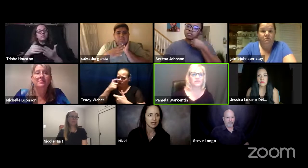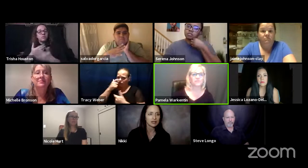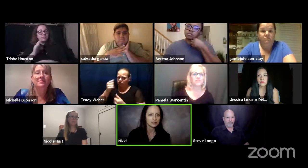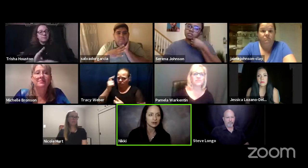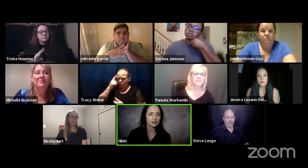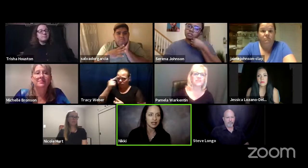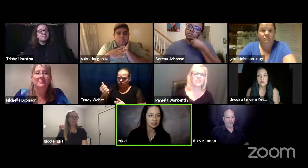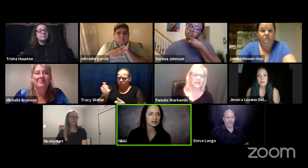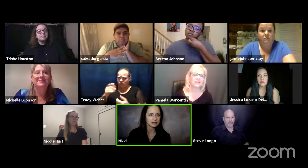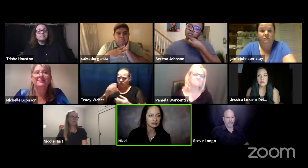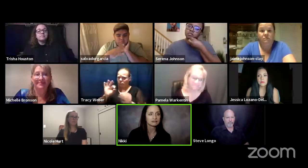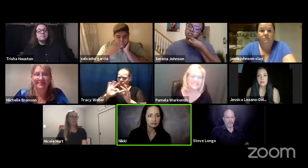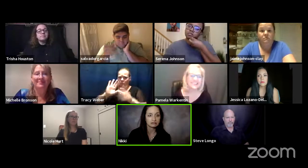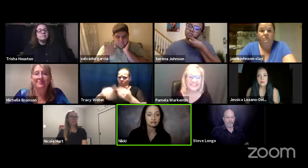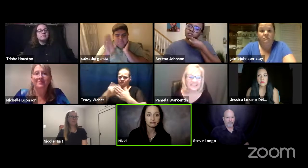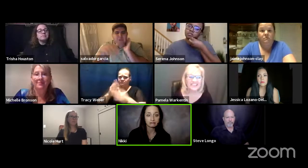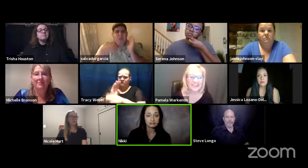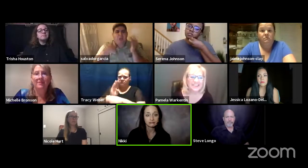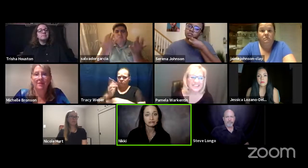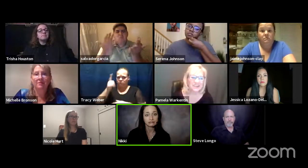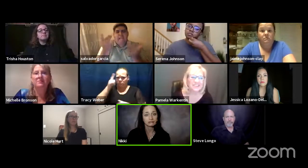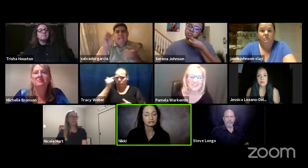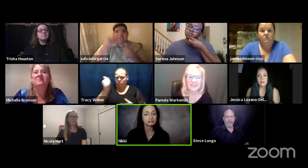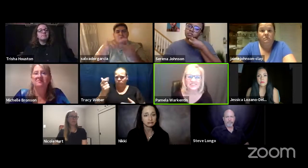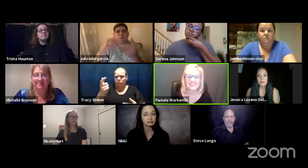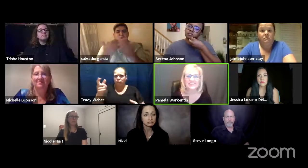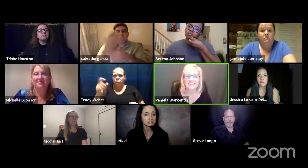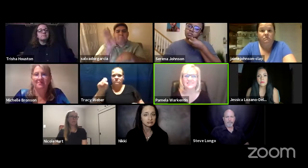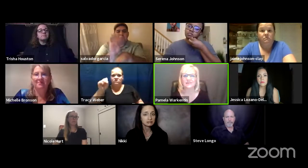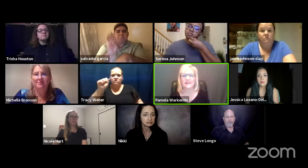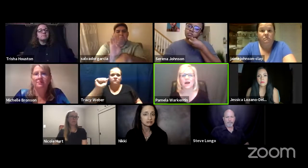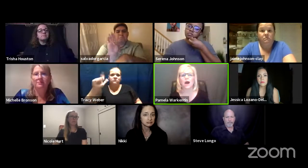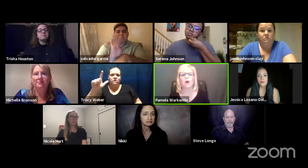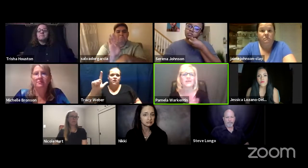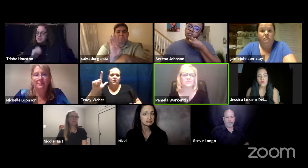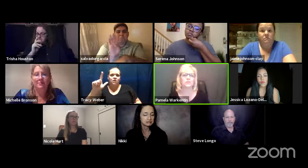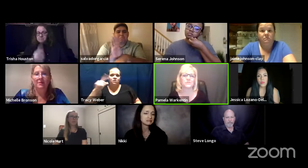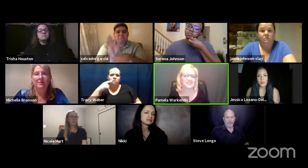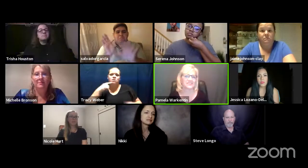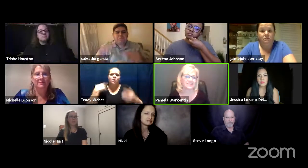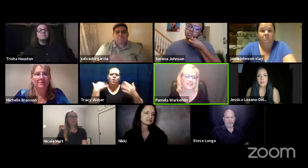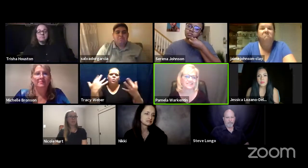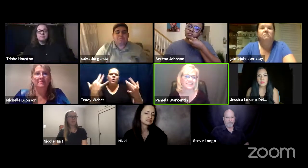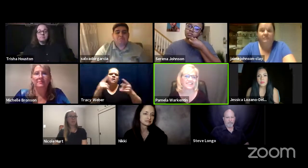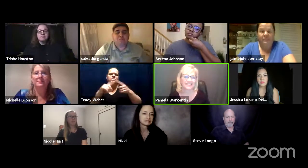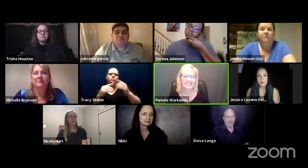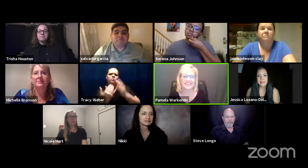can if you would like. You can express your interest, that's fine. I'll wait till new business, Sal says.